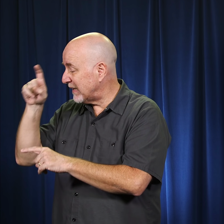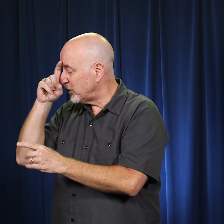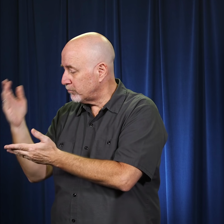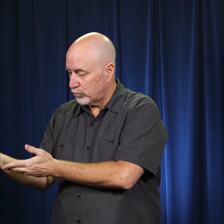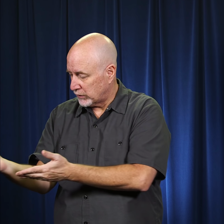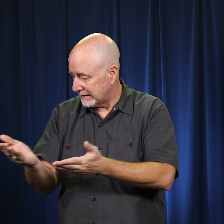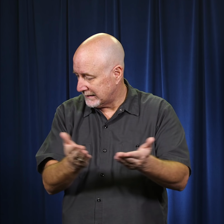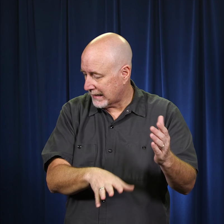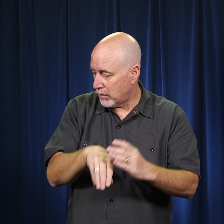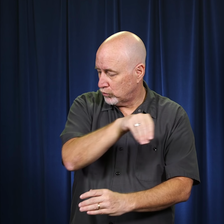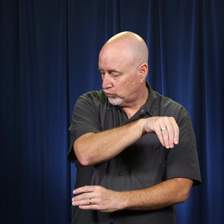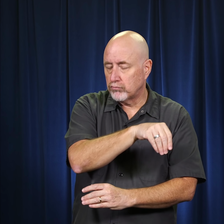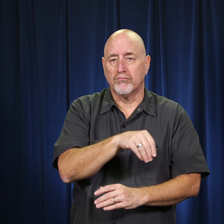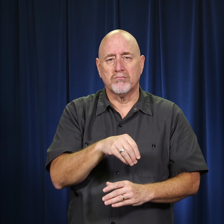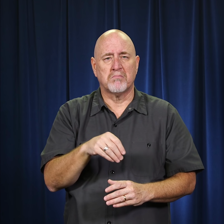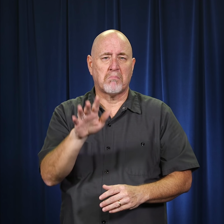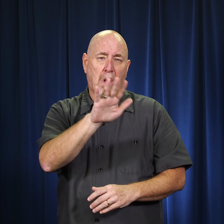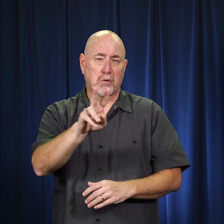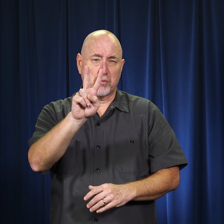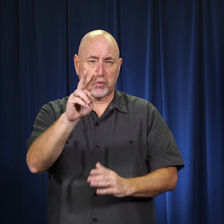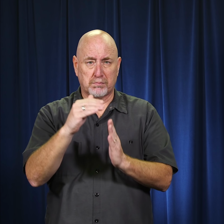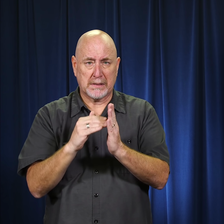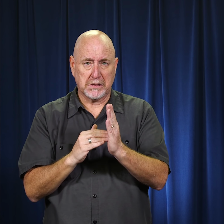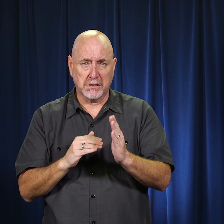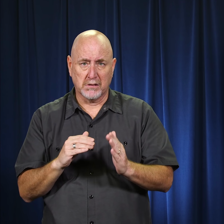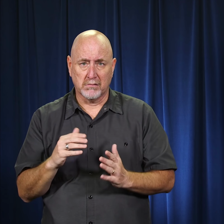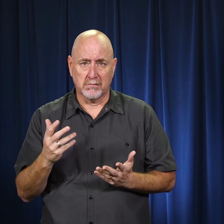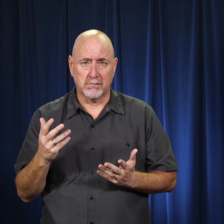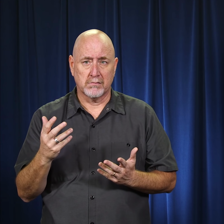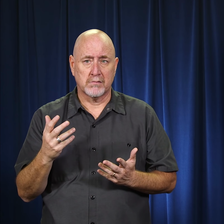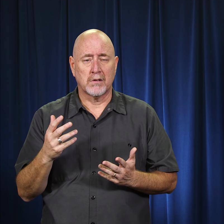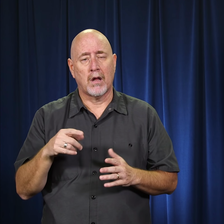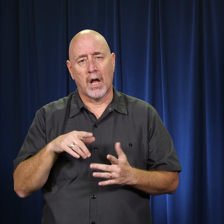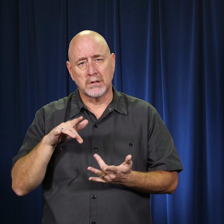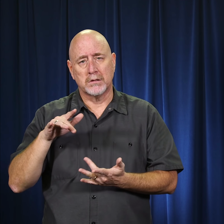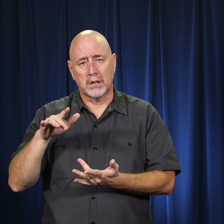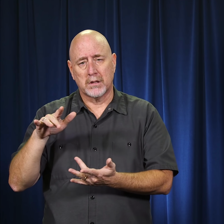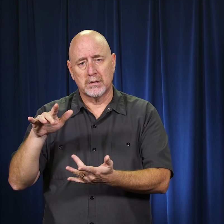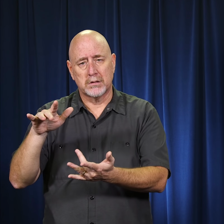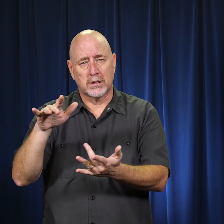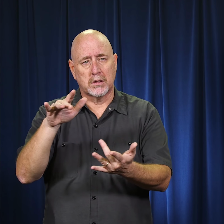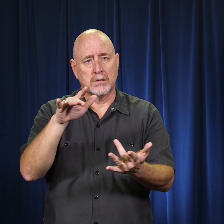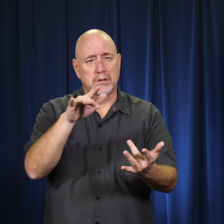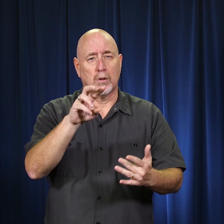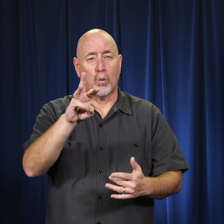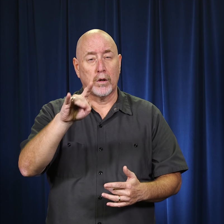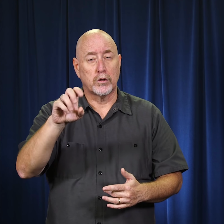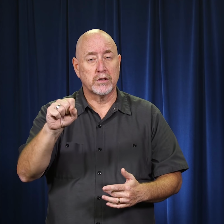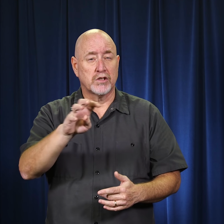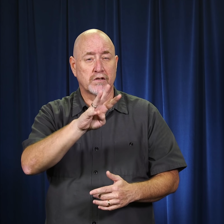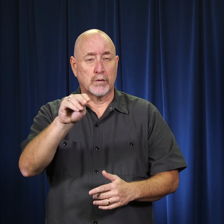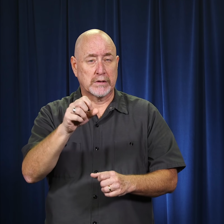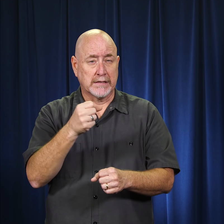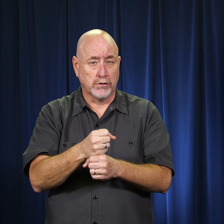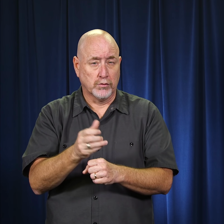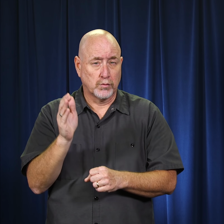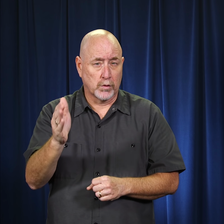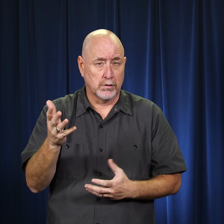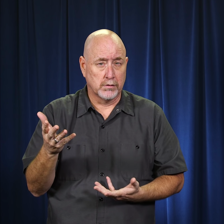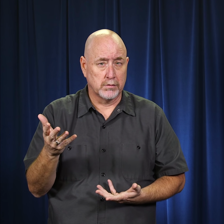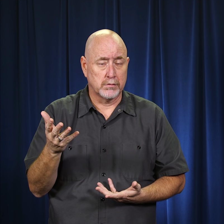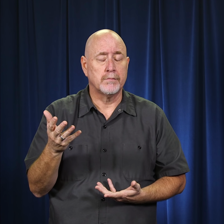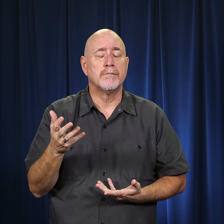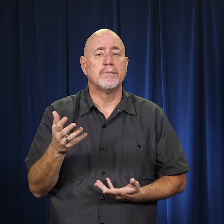Israel out of Egypt. And there were going to be about 2 million of them, and they were going to be walking around in the wilderness for 40